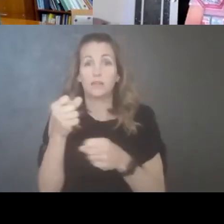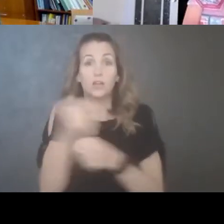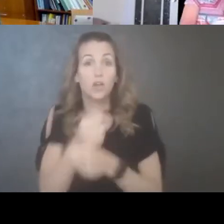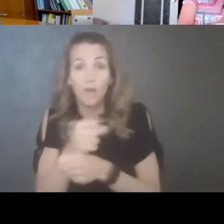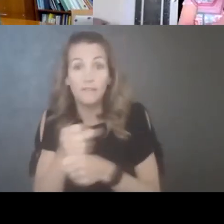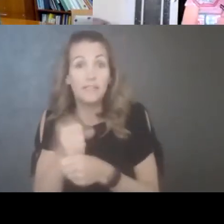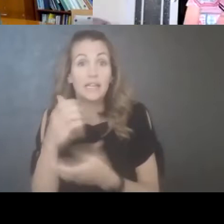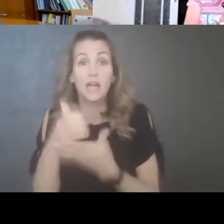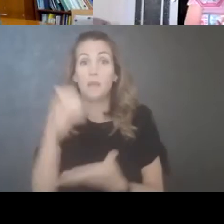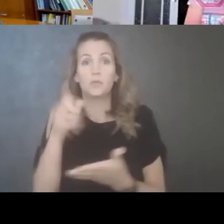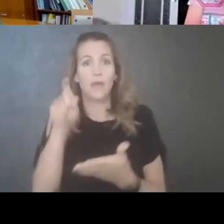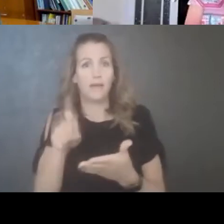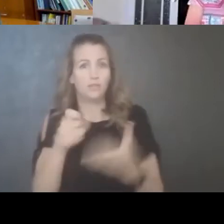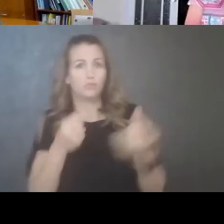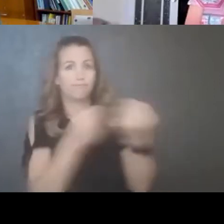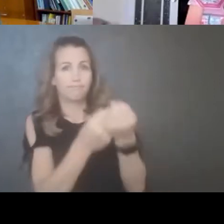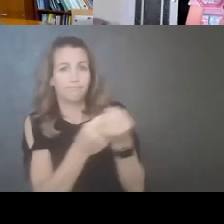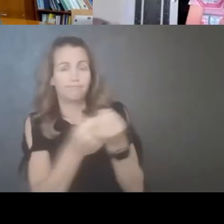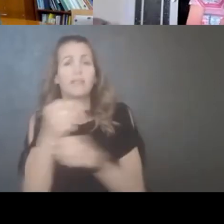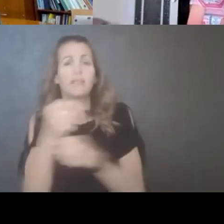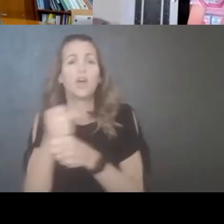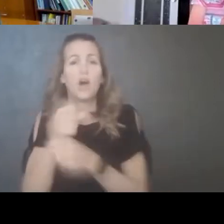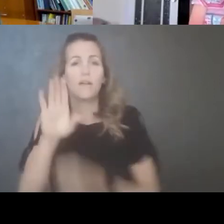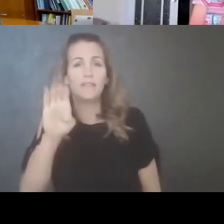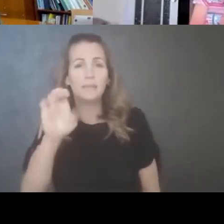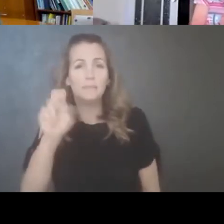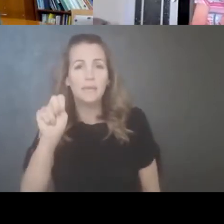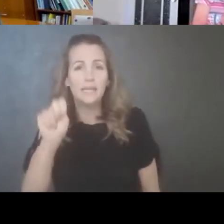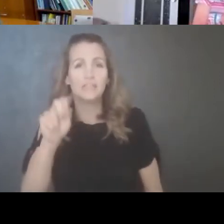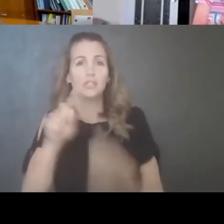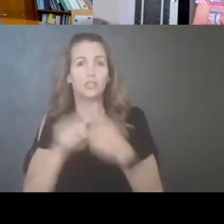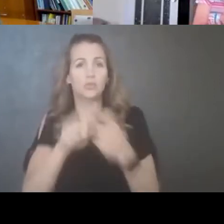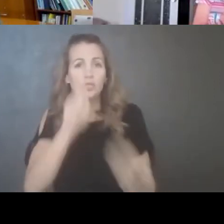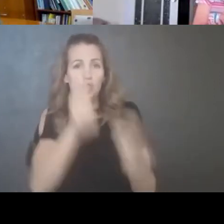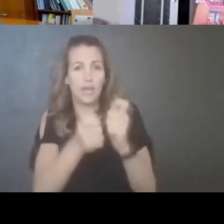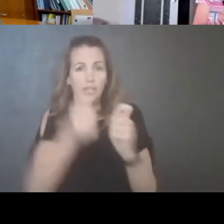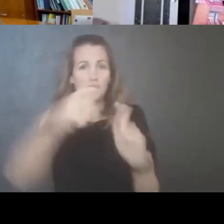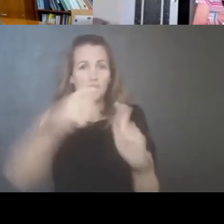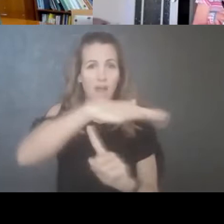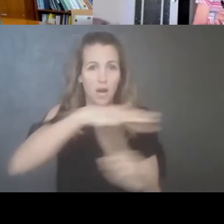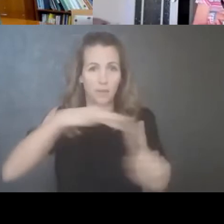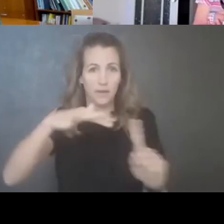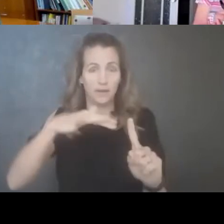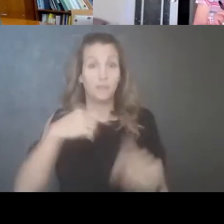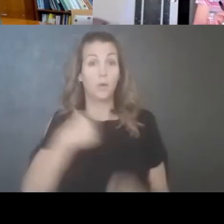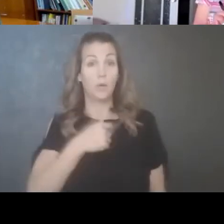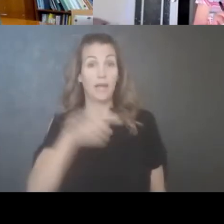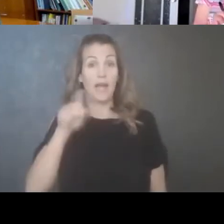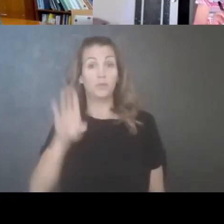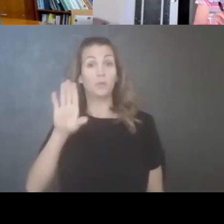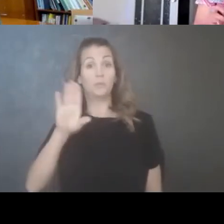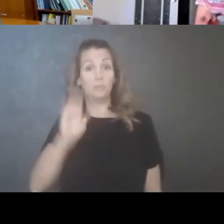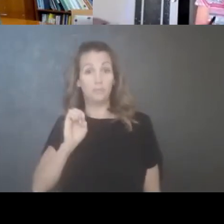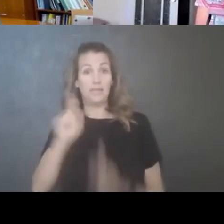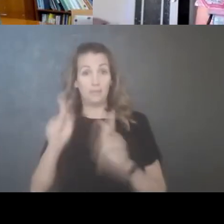be that coffee bean that adds life, that vibrancy, that changes the environment. But not only do we need to be those people and surround ourselves with those